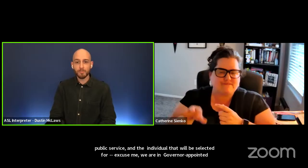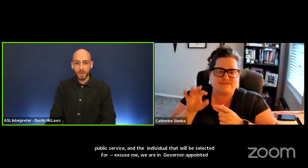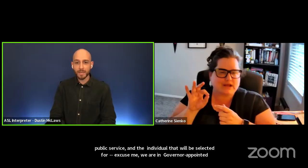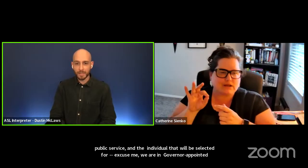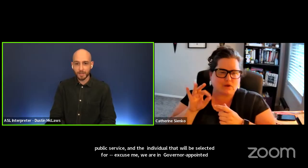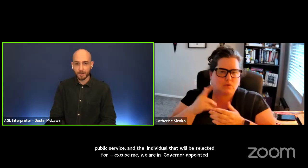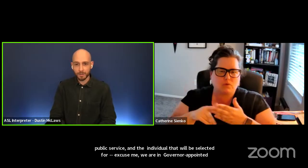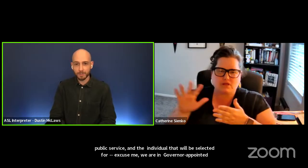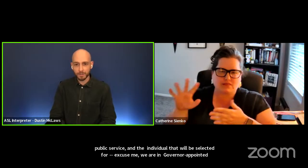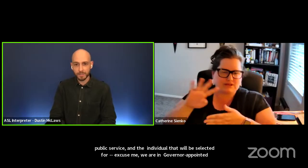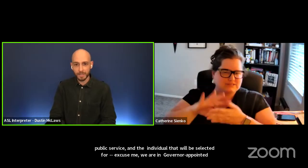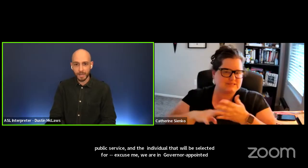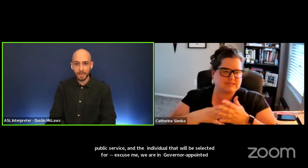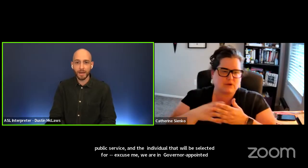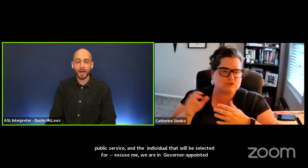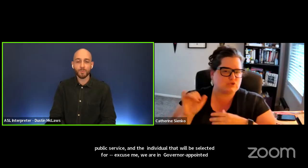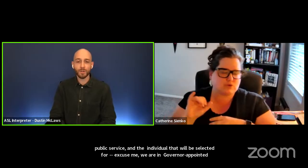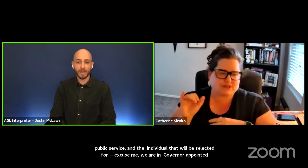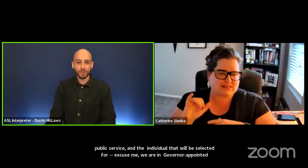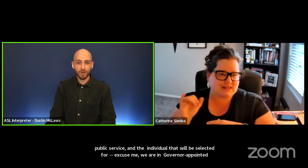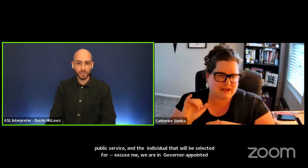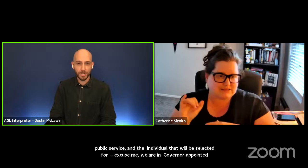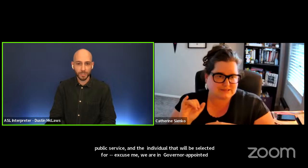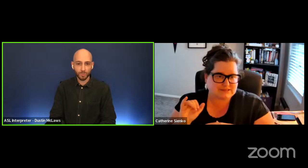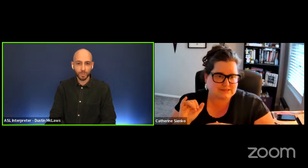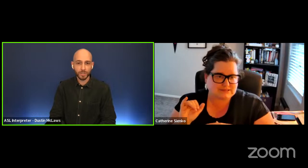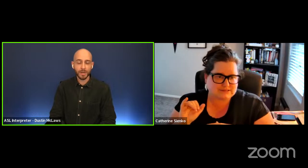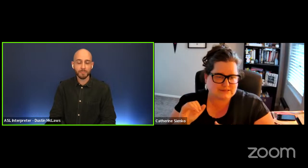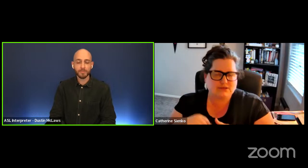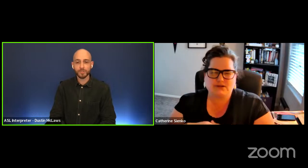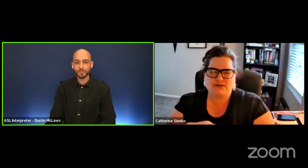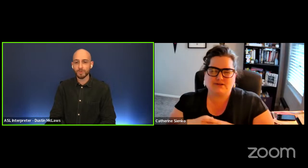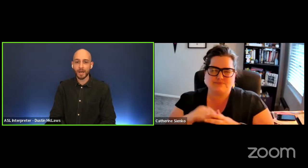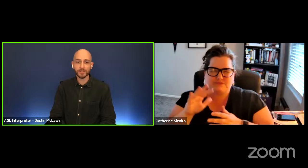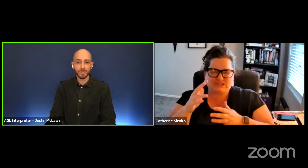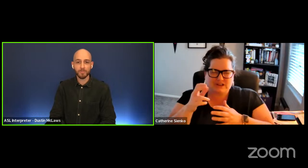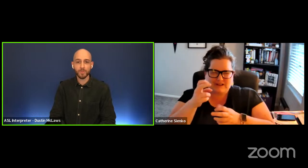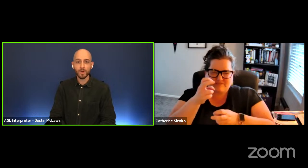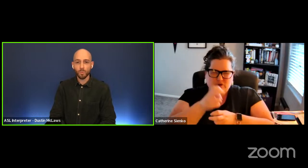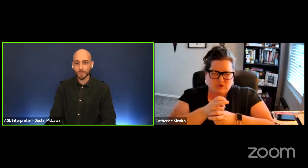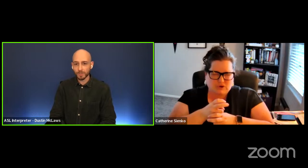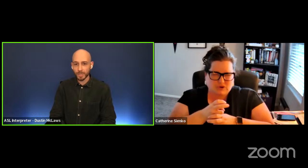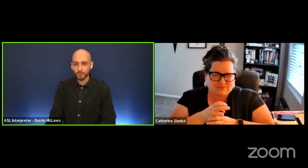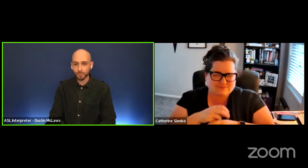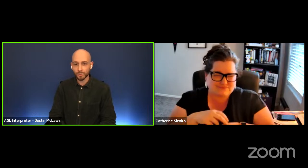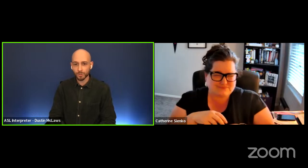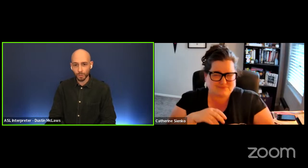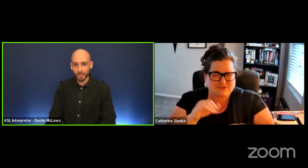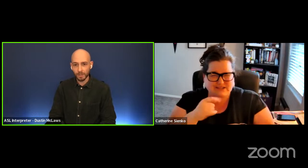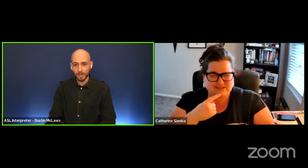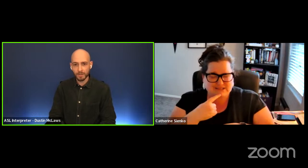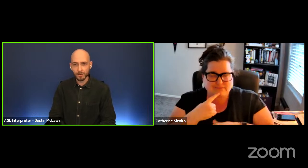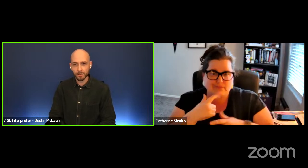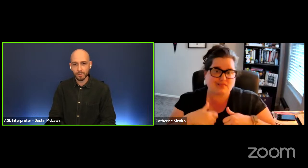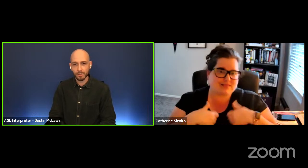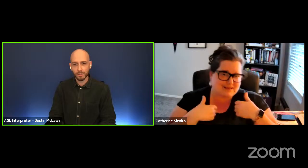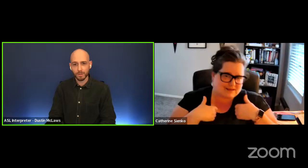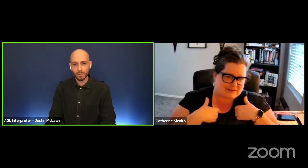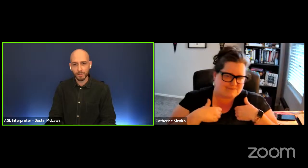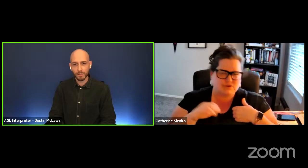to make it here today, I will have a conversation with them to ask them what their schedules are looking